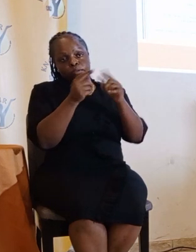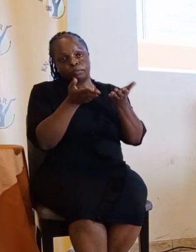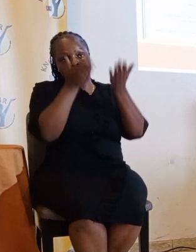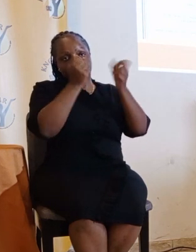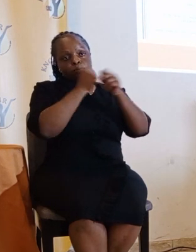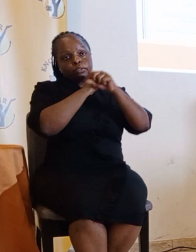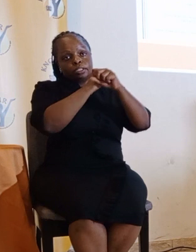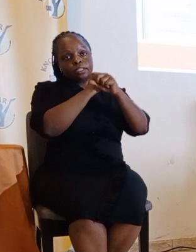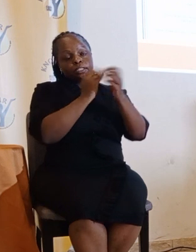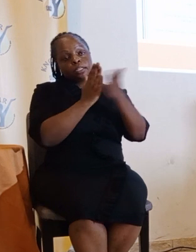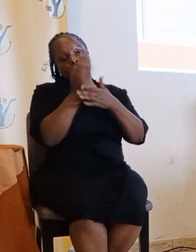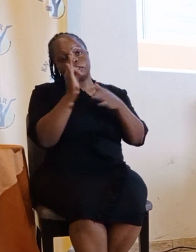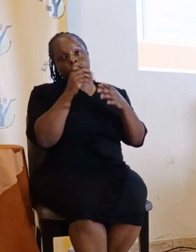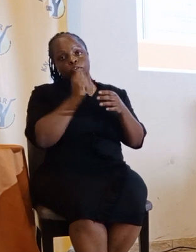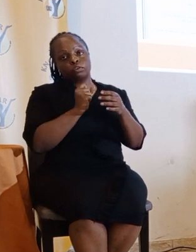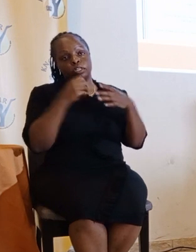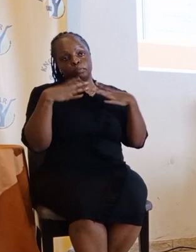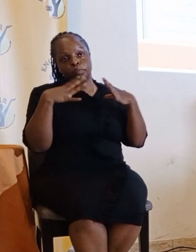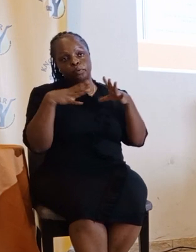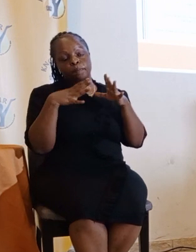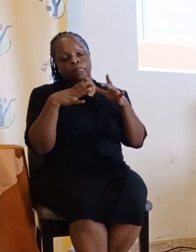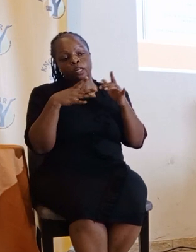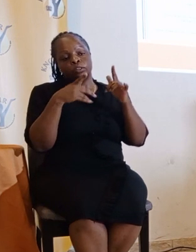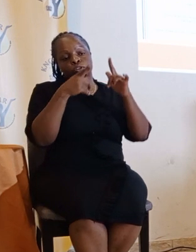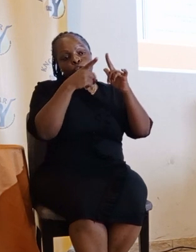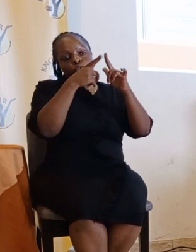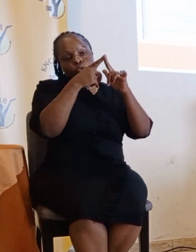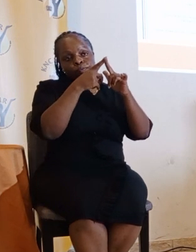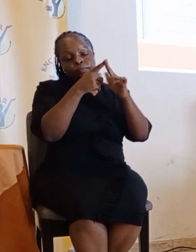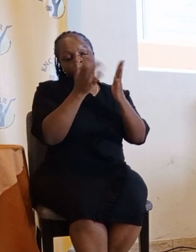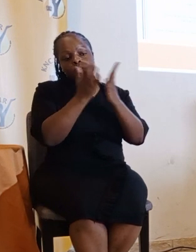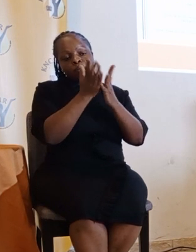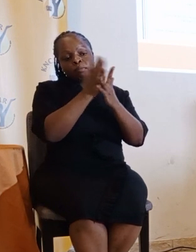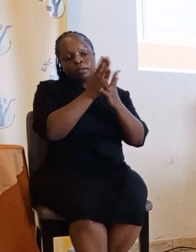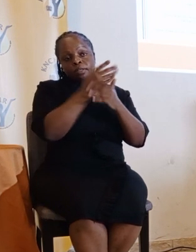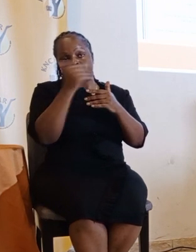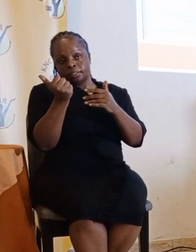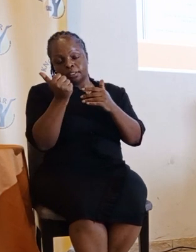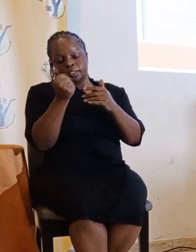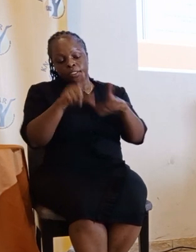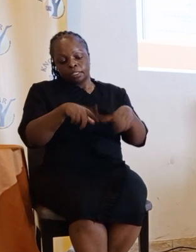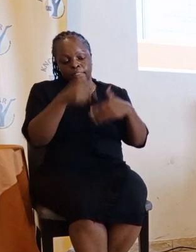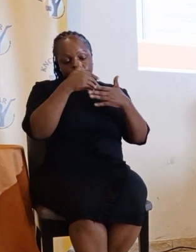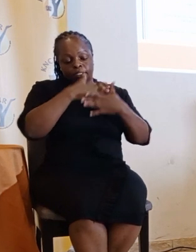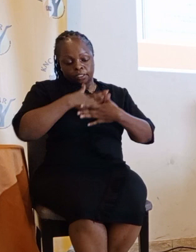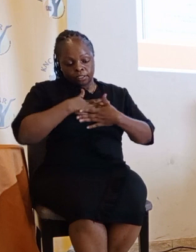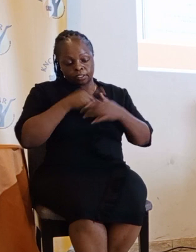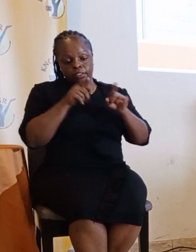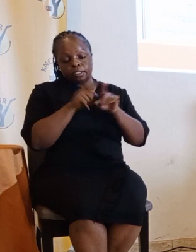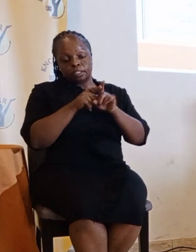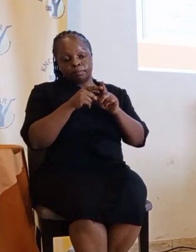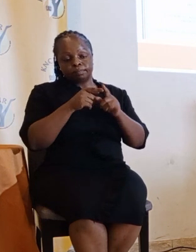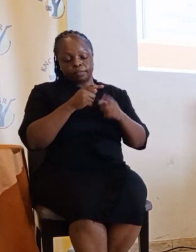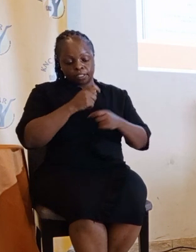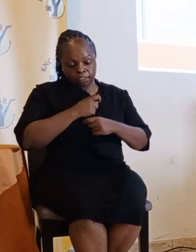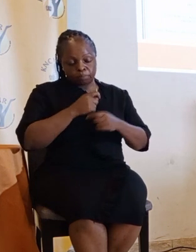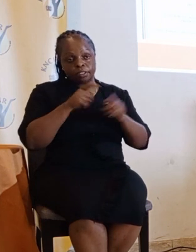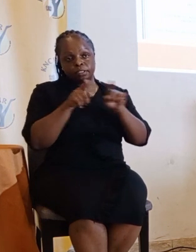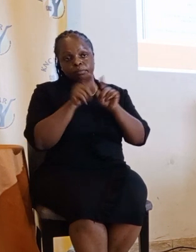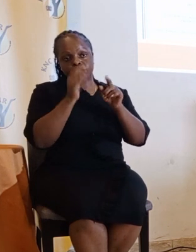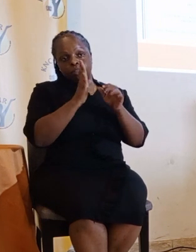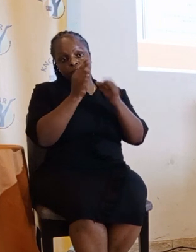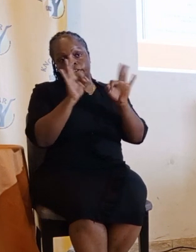and protect the rights of older persons to, among others, live in dignity and respect and to be free from